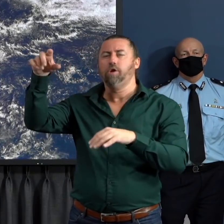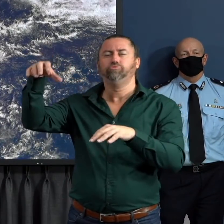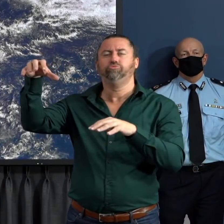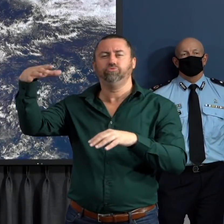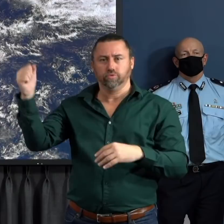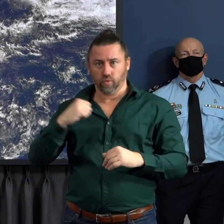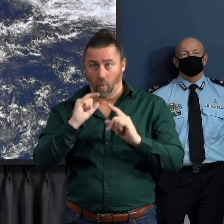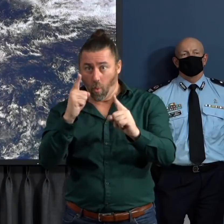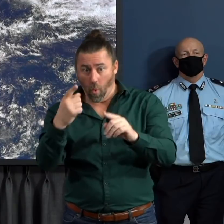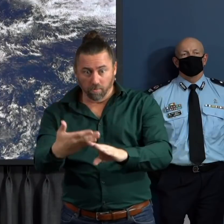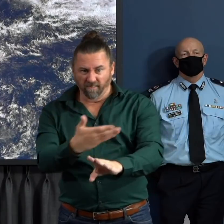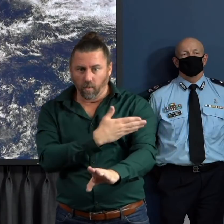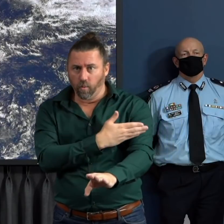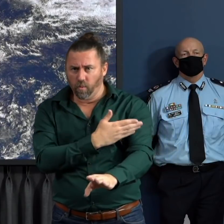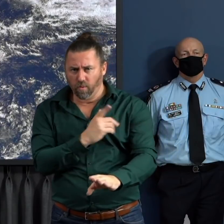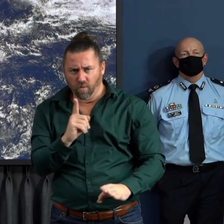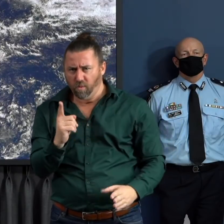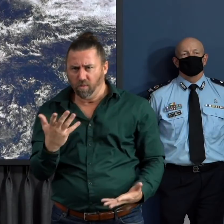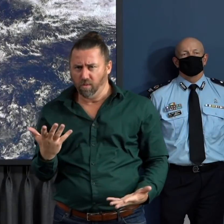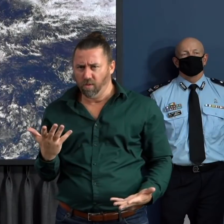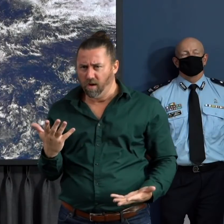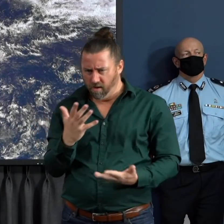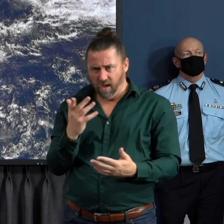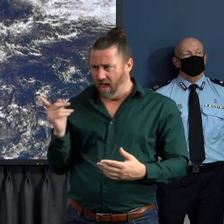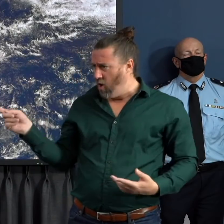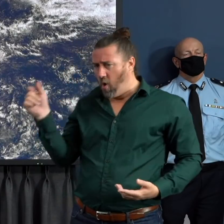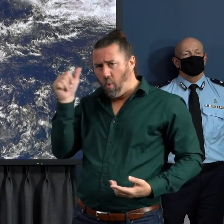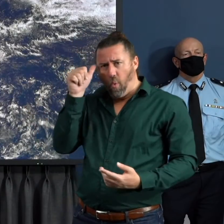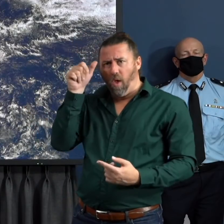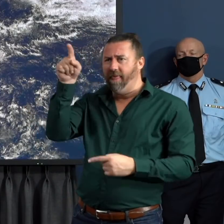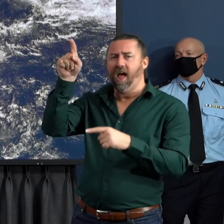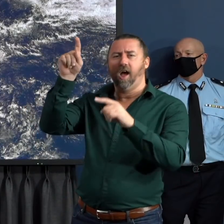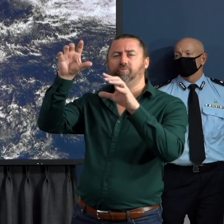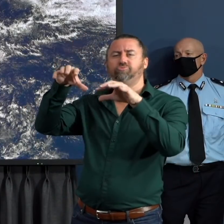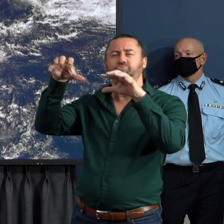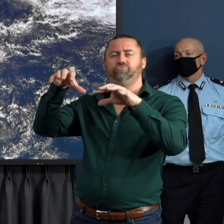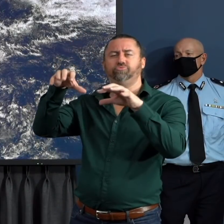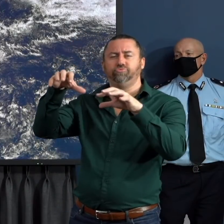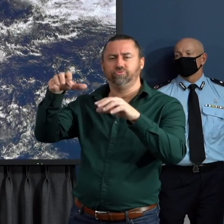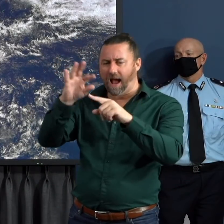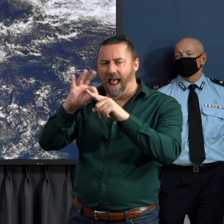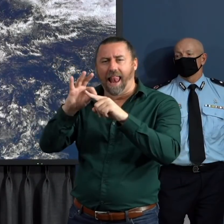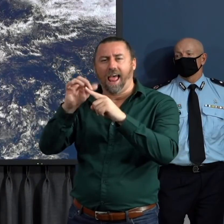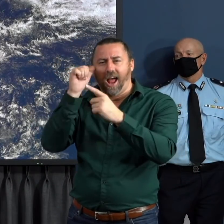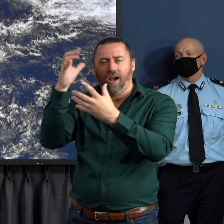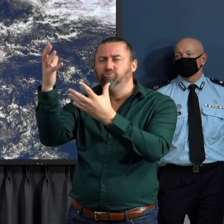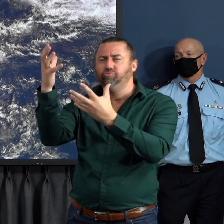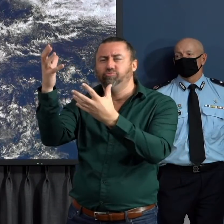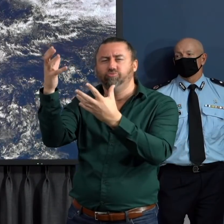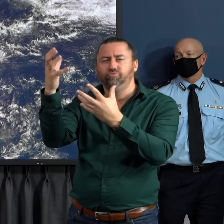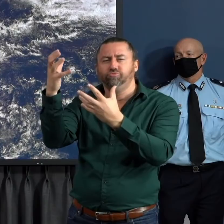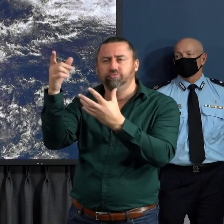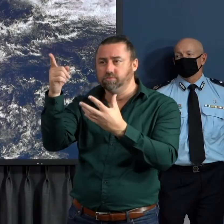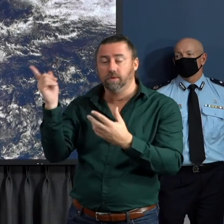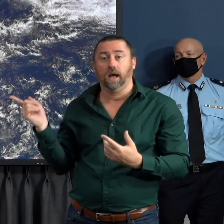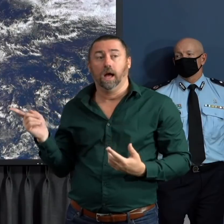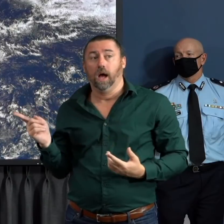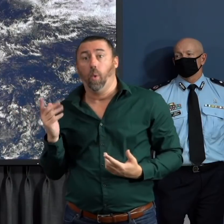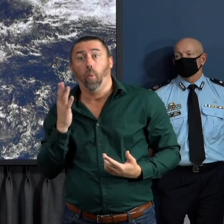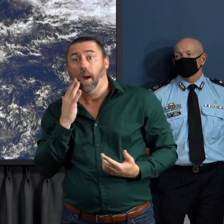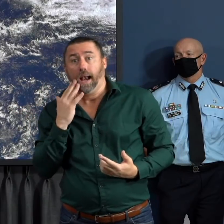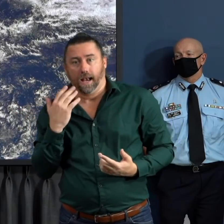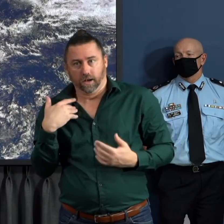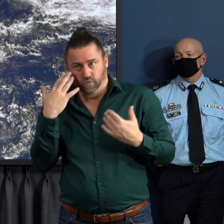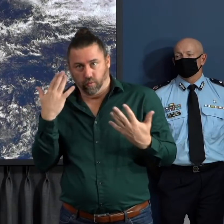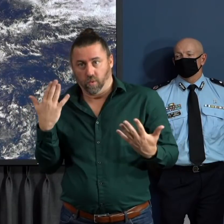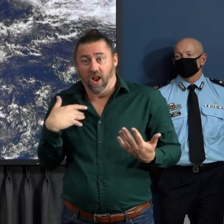have gone out earlier, or like, how long have we known this was sitting here? I can't comment specifically on exactly when. This,